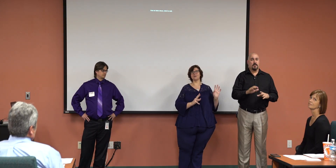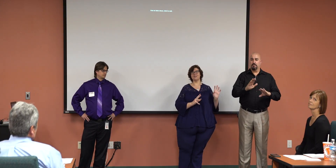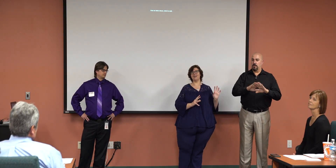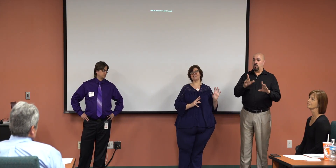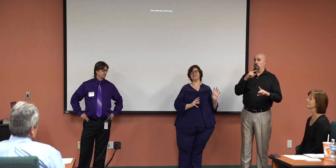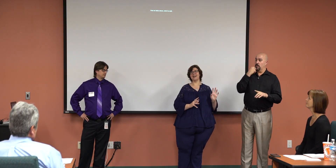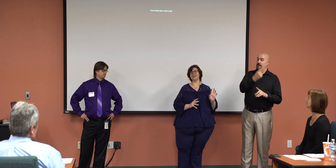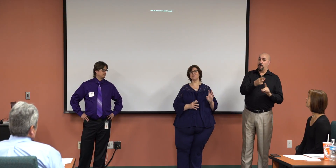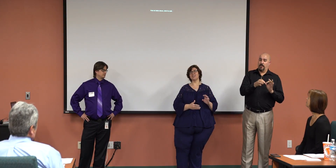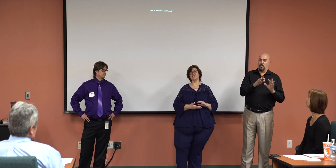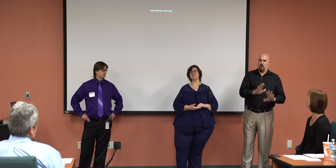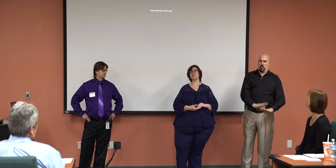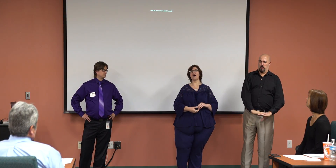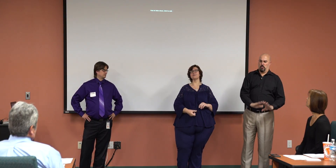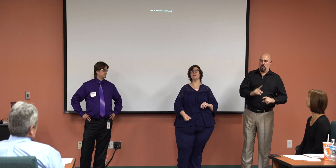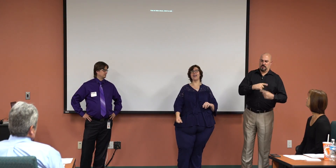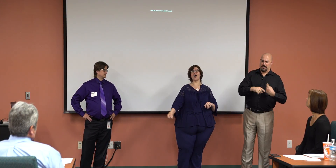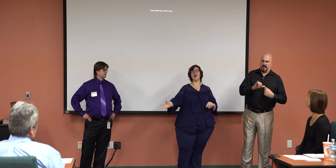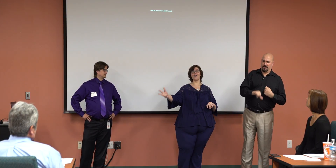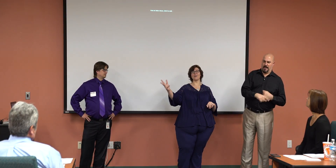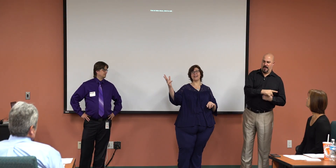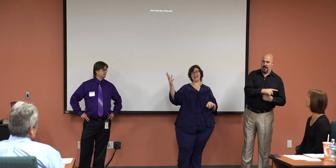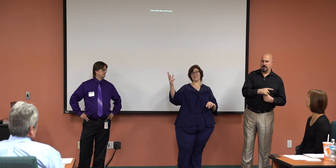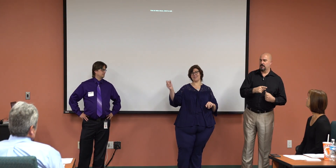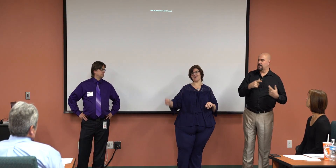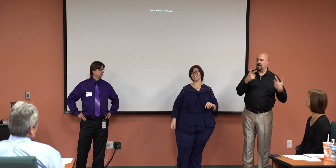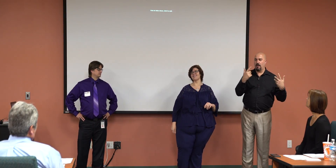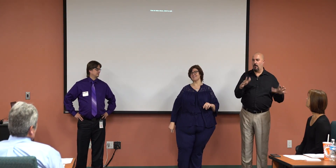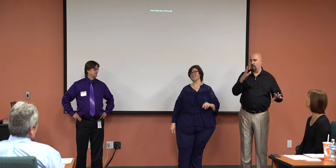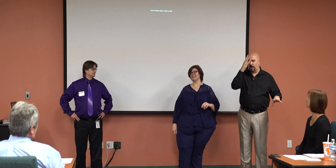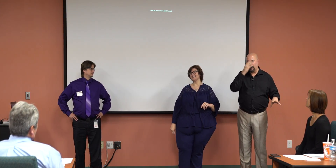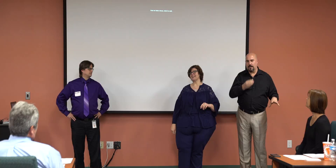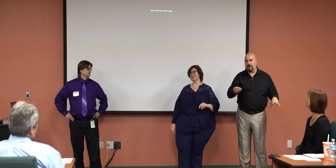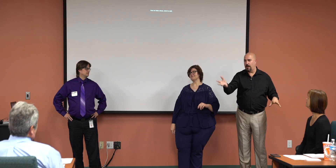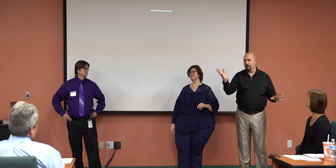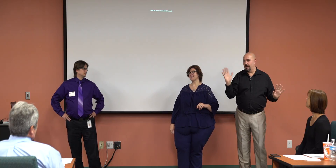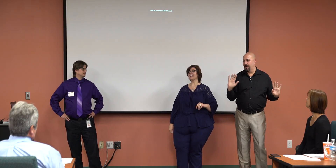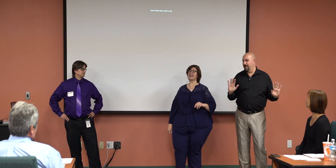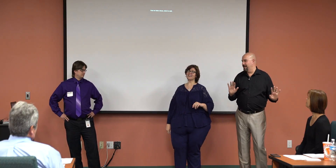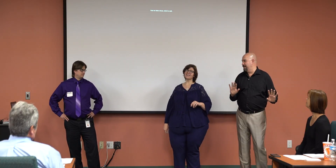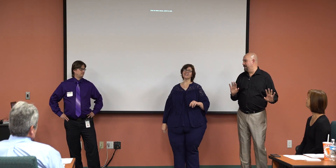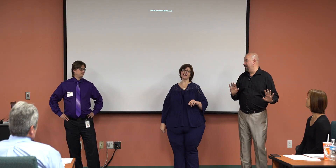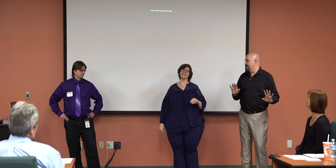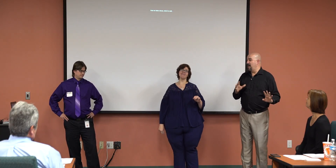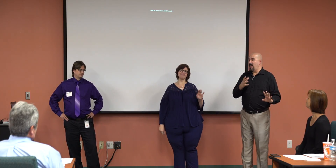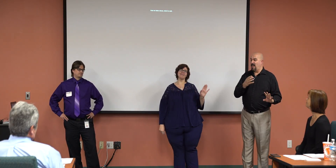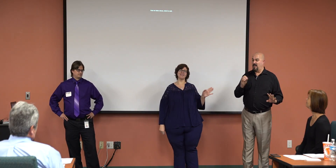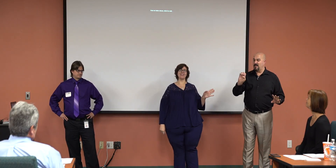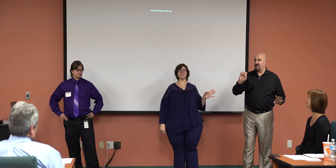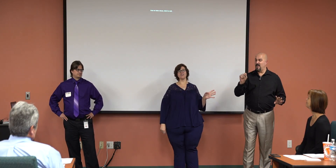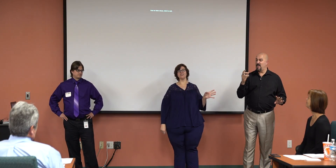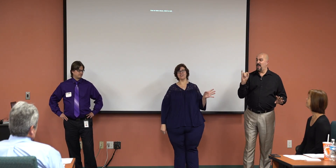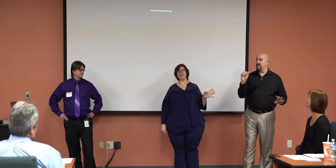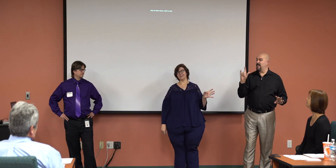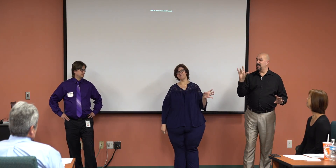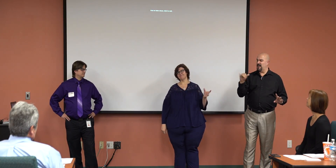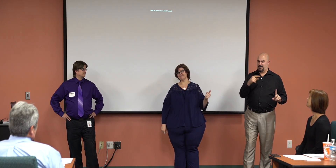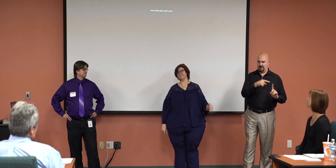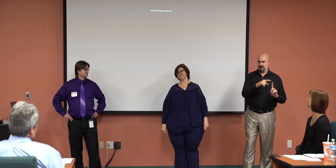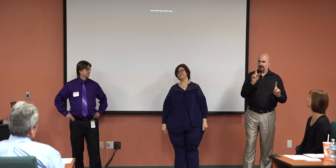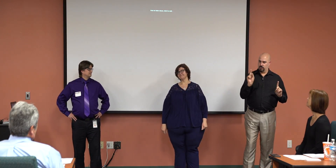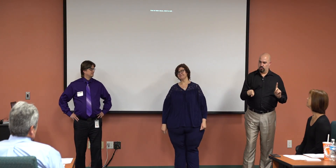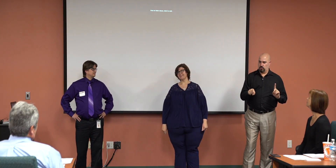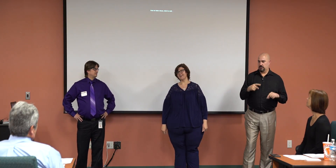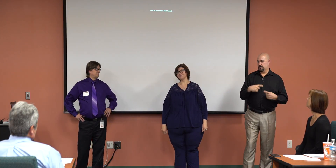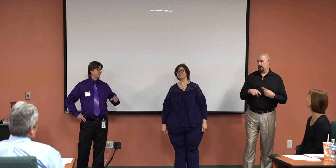the interpreter not to sign it because it's probably already out there. And ethically, they should sign